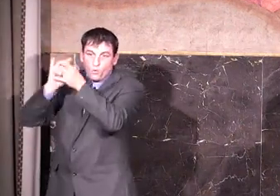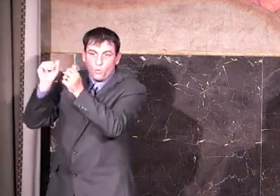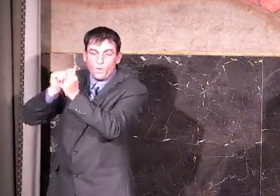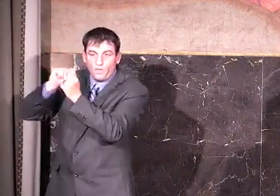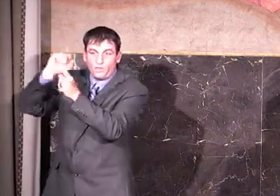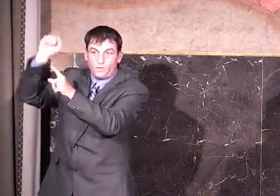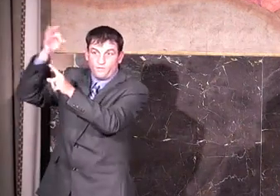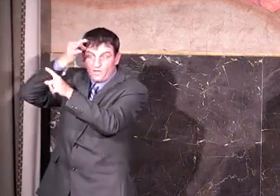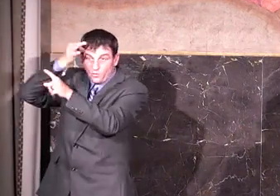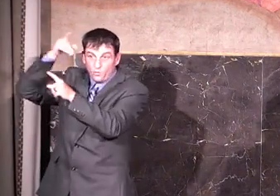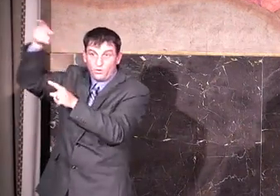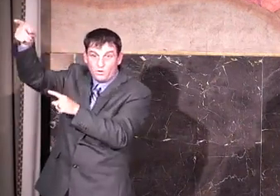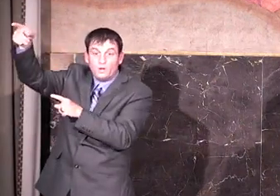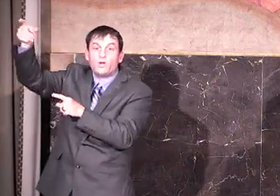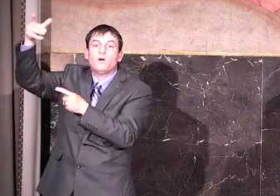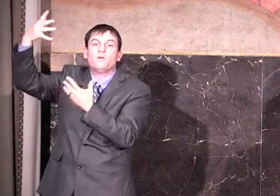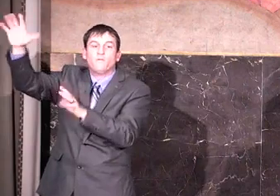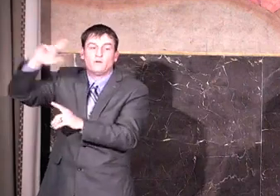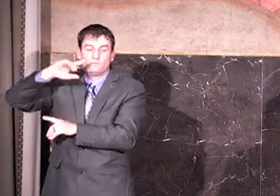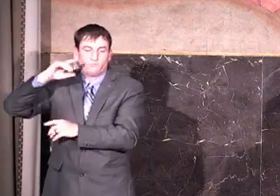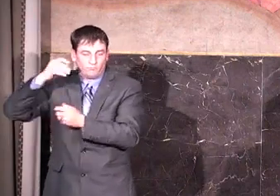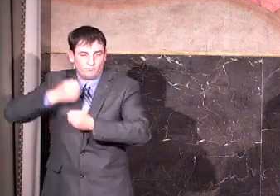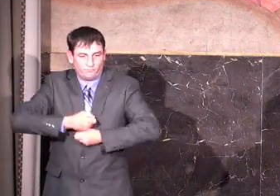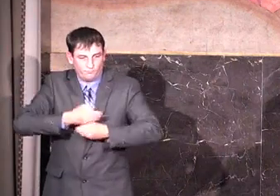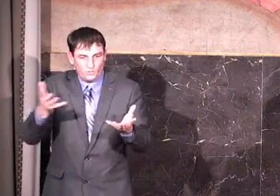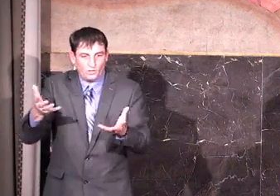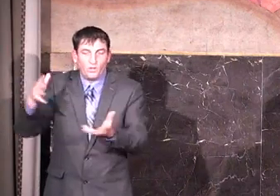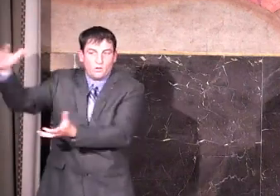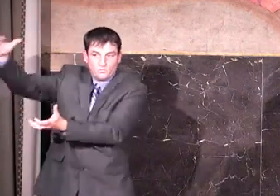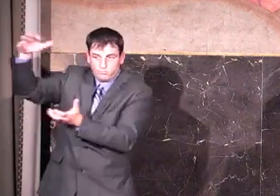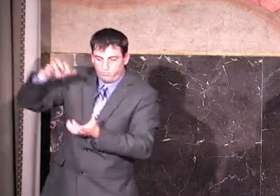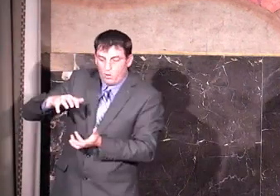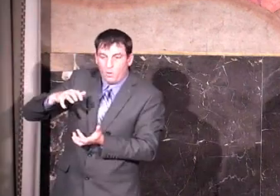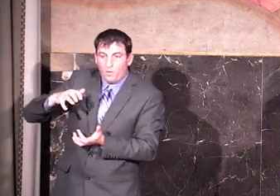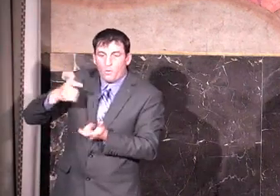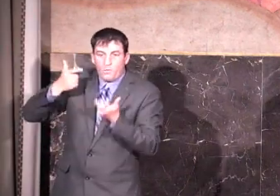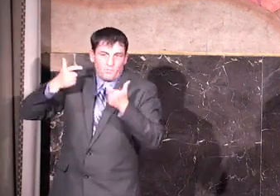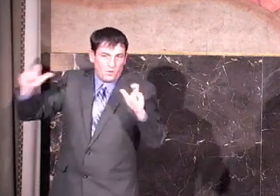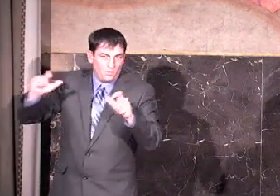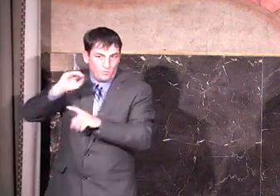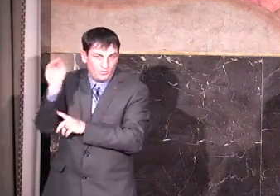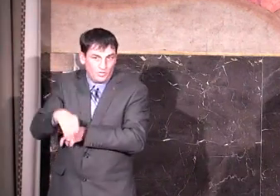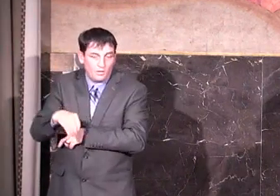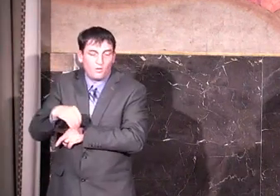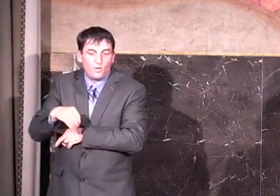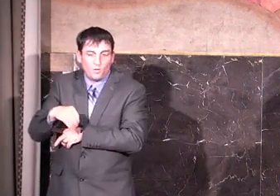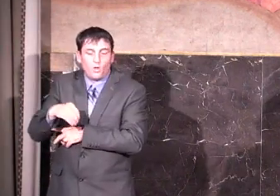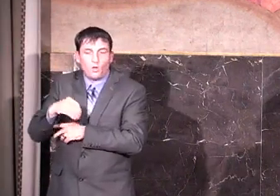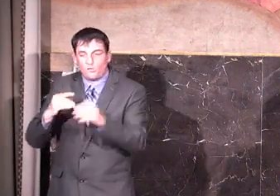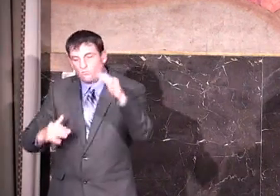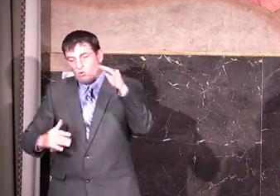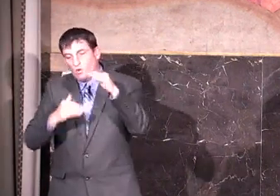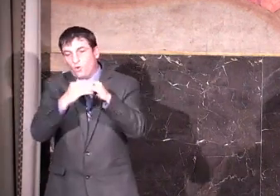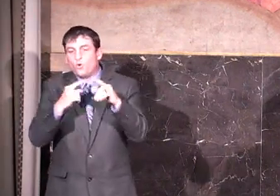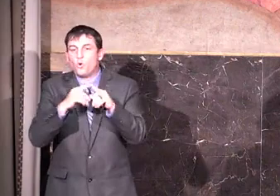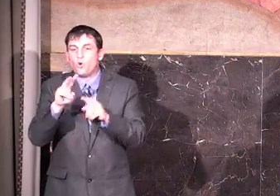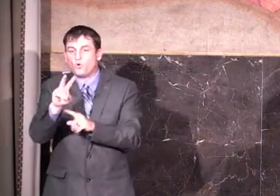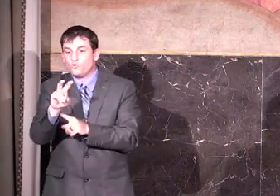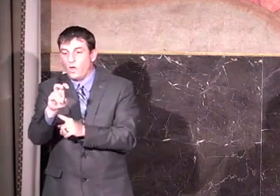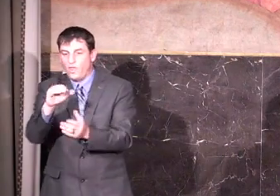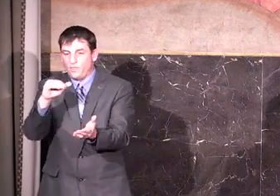to resourcing the vast majority of our test collection kit needs to get us to 200,000 tests per month.